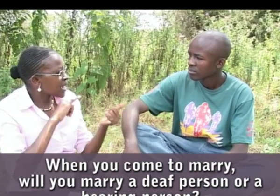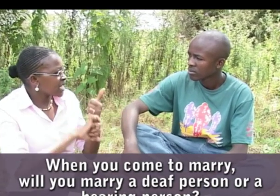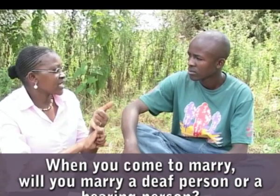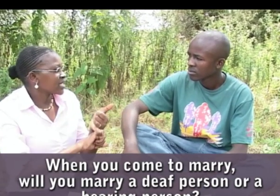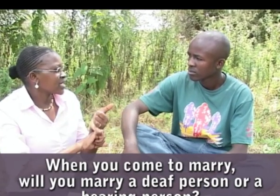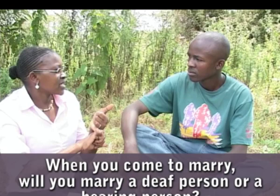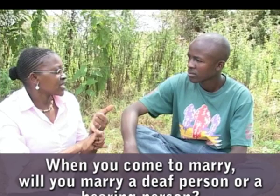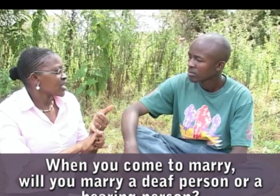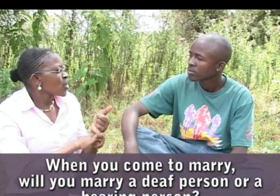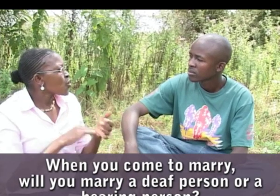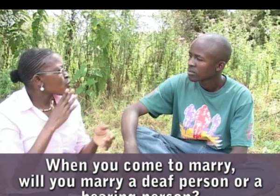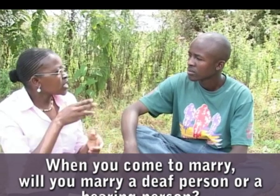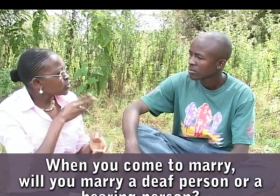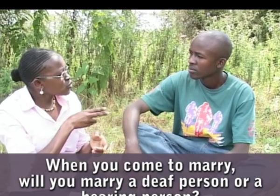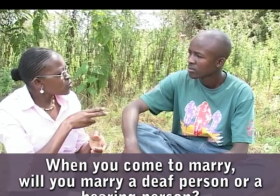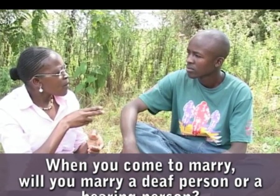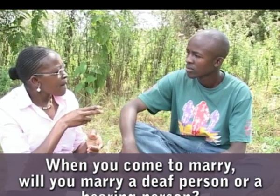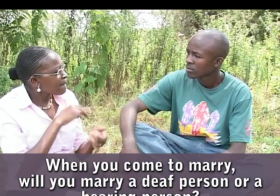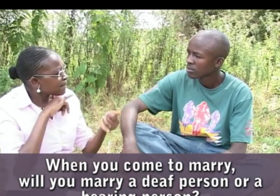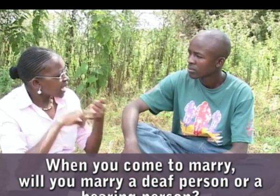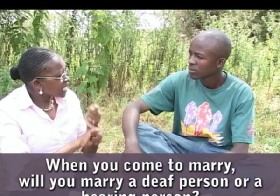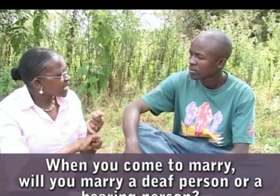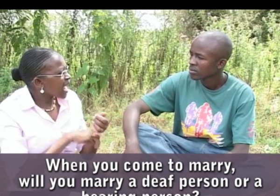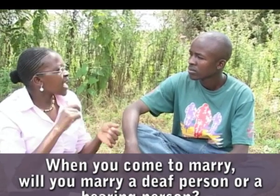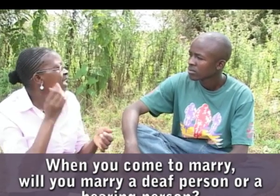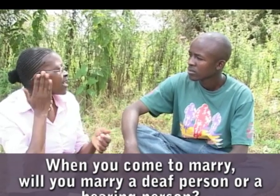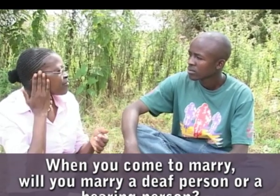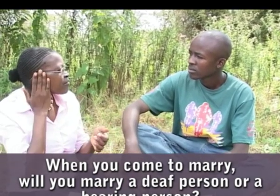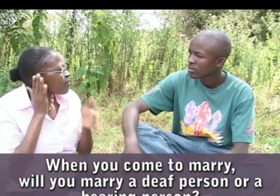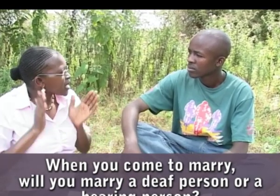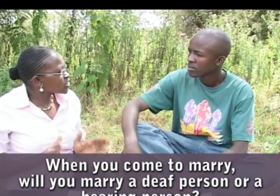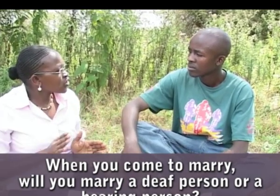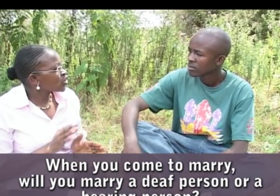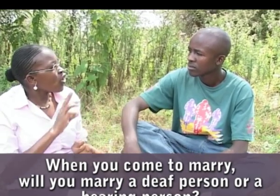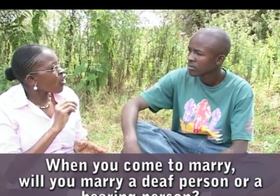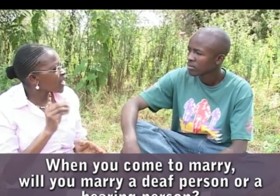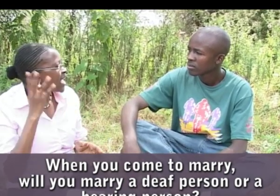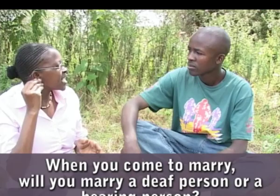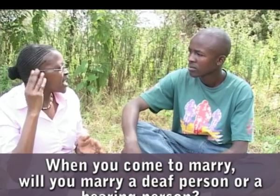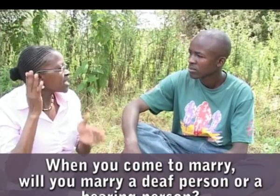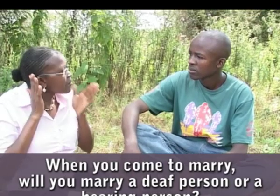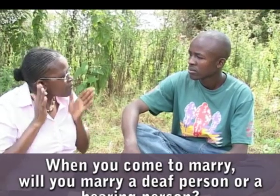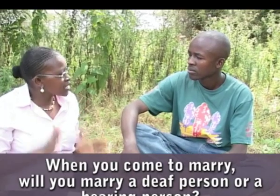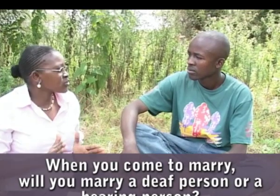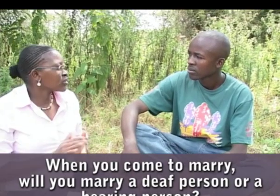Mali, will you Mali a deaf person or a hearing person?